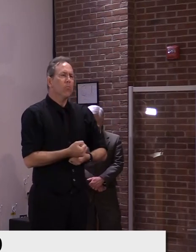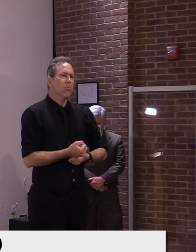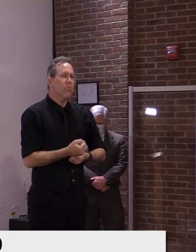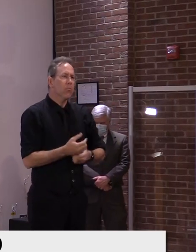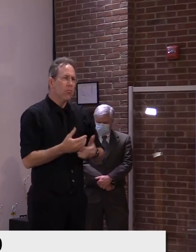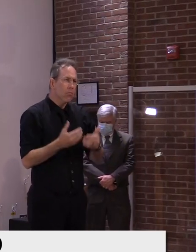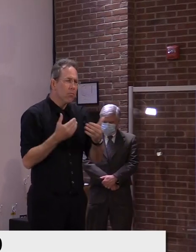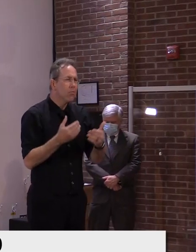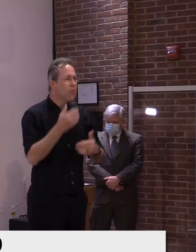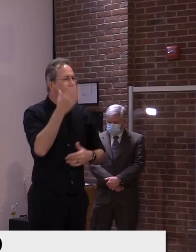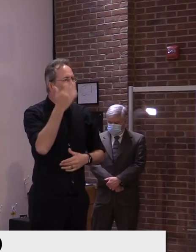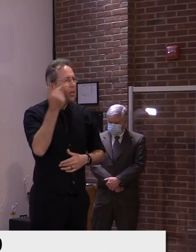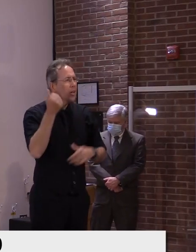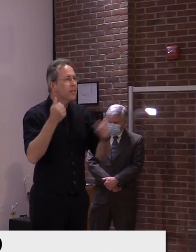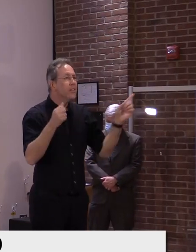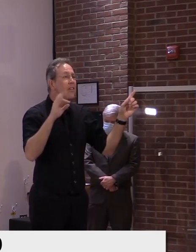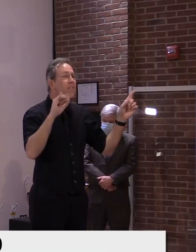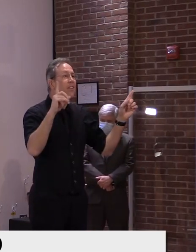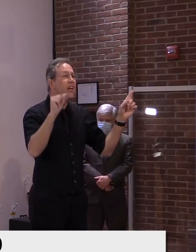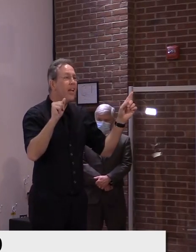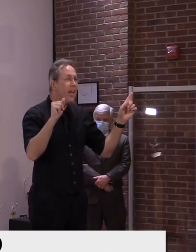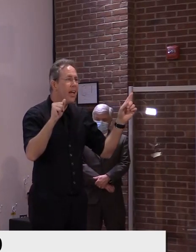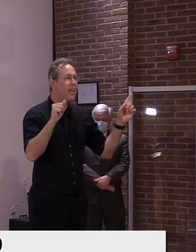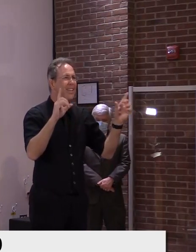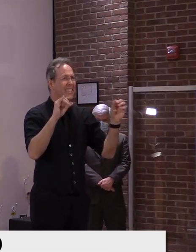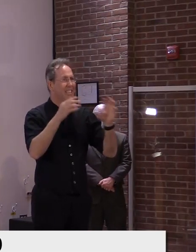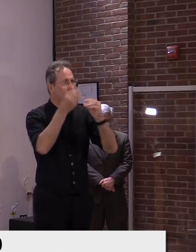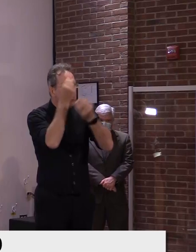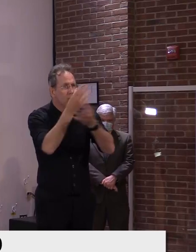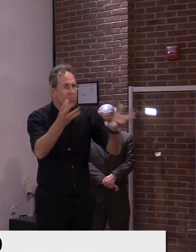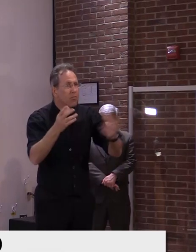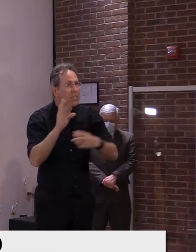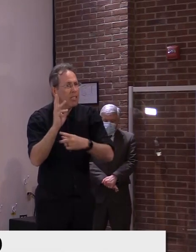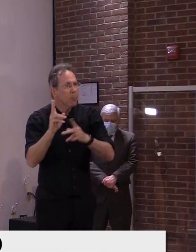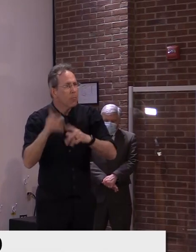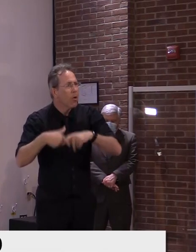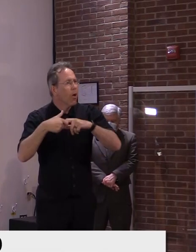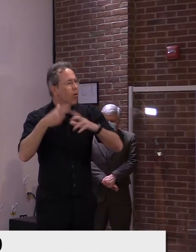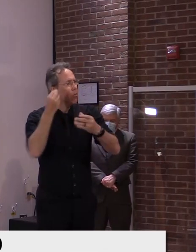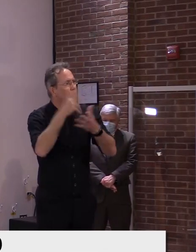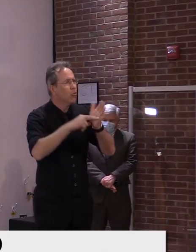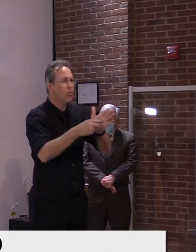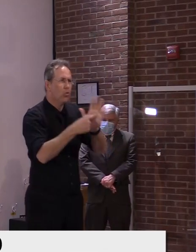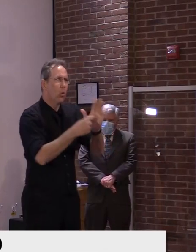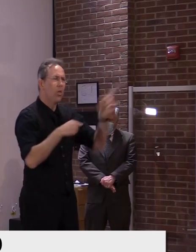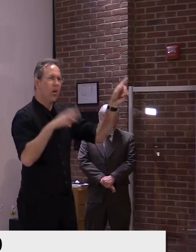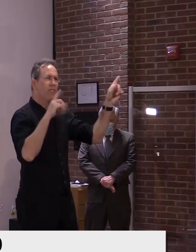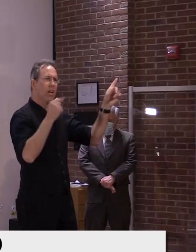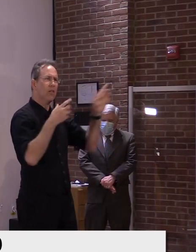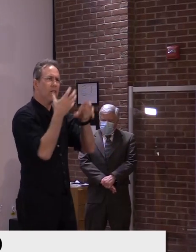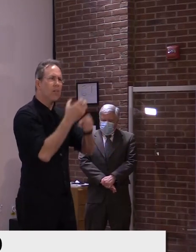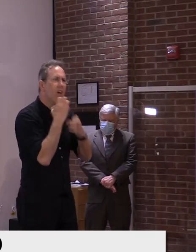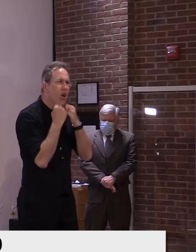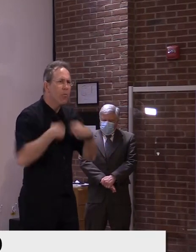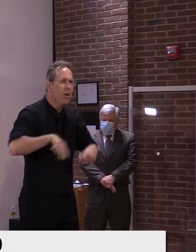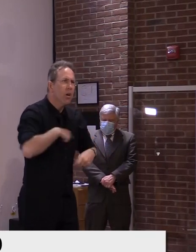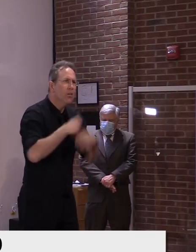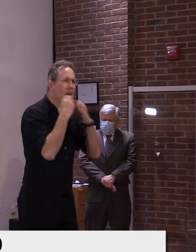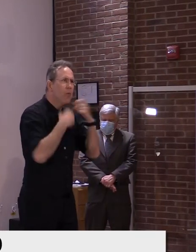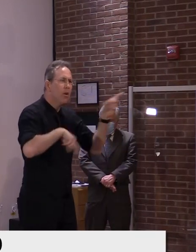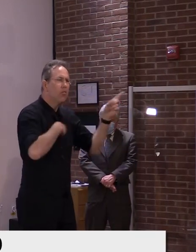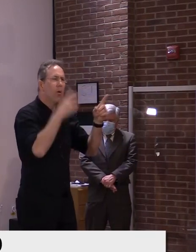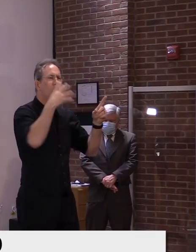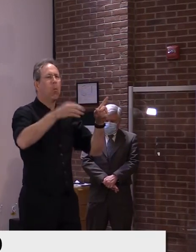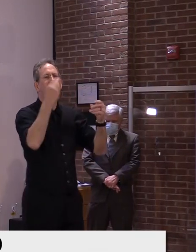change. With people will have more respect even for the process that's being gone through. Now, we'll need to see how this plays out over